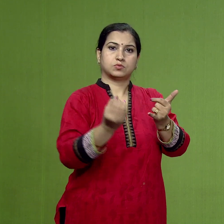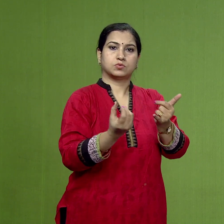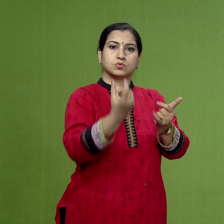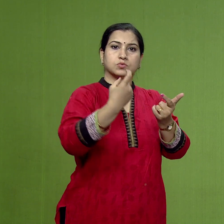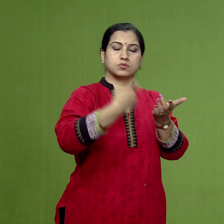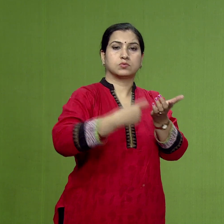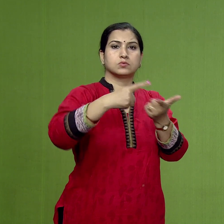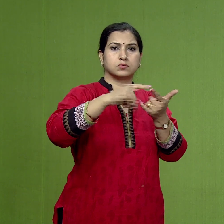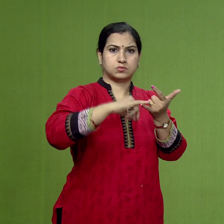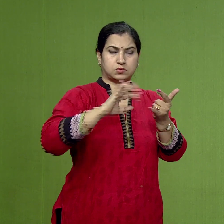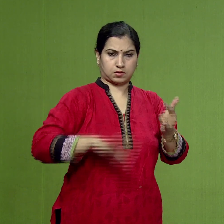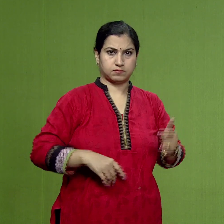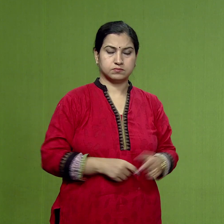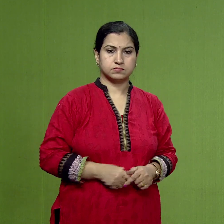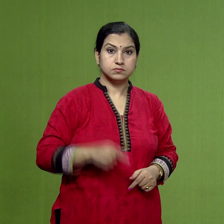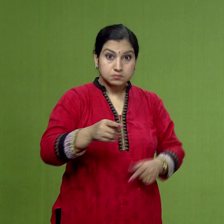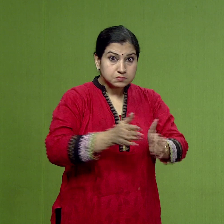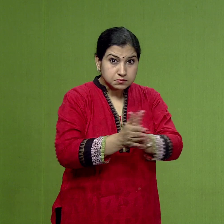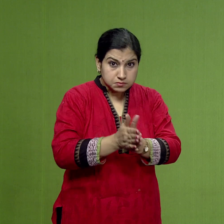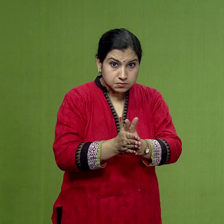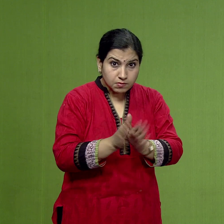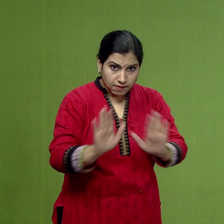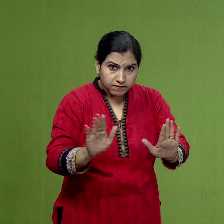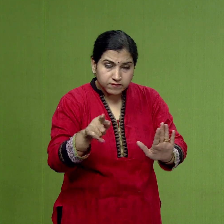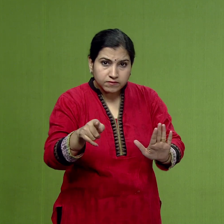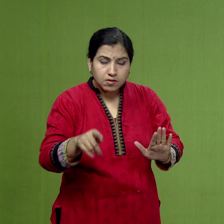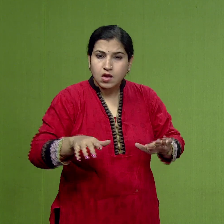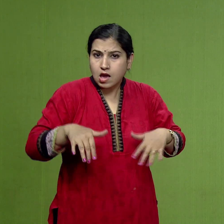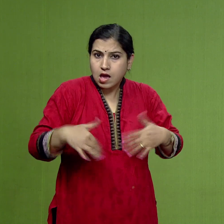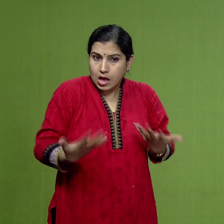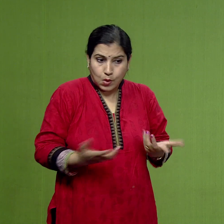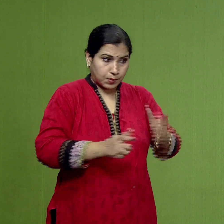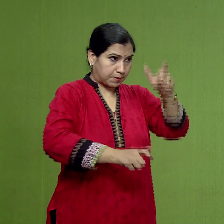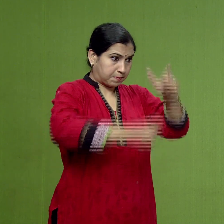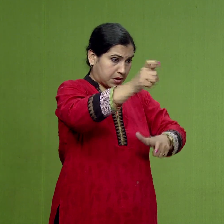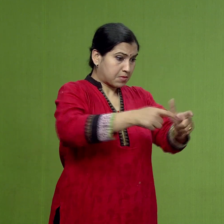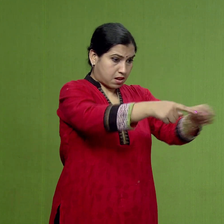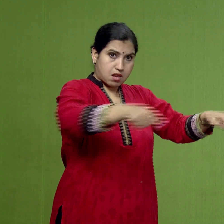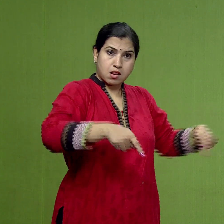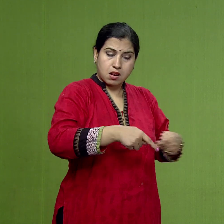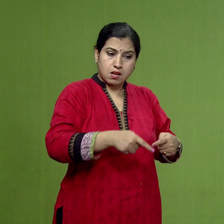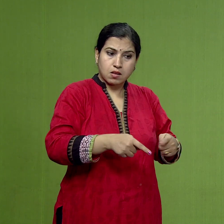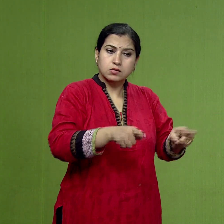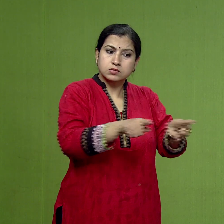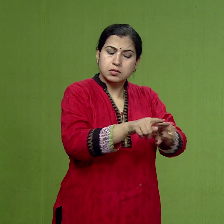Are you not interested in knowing how population can act as a resource?